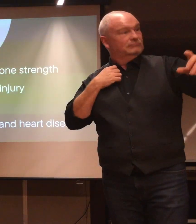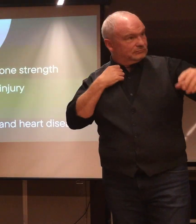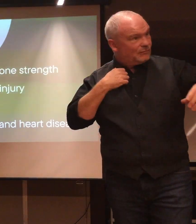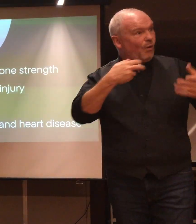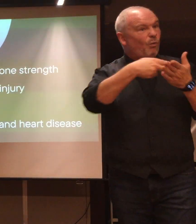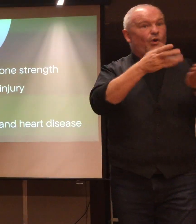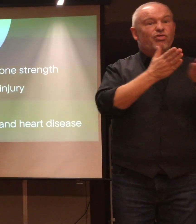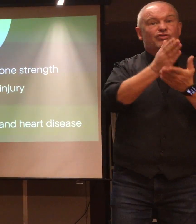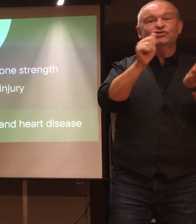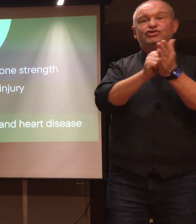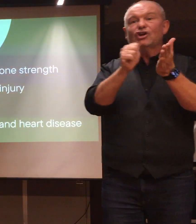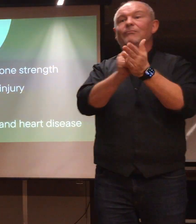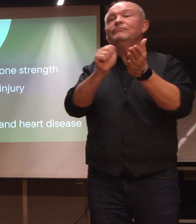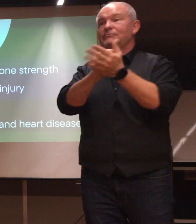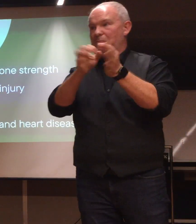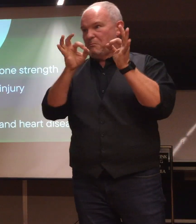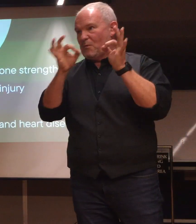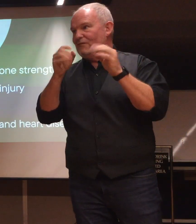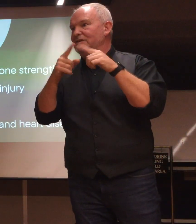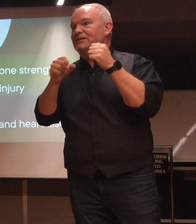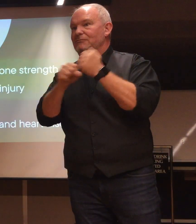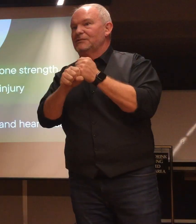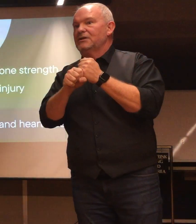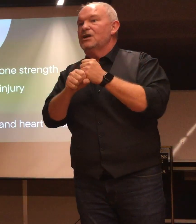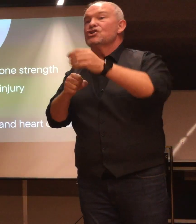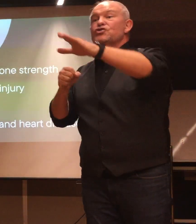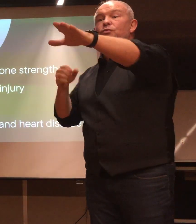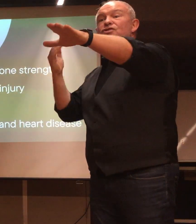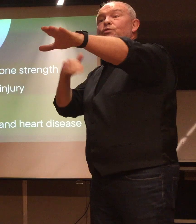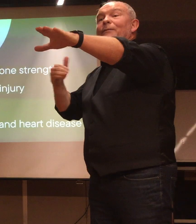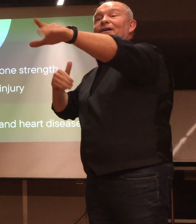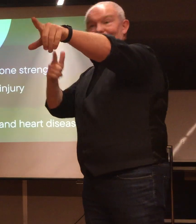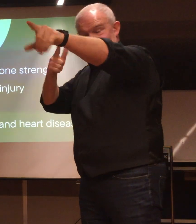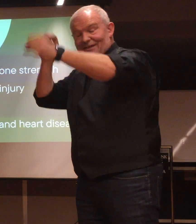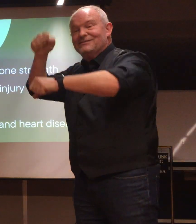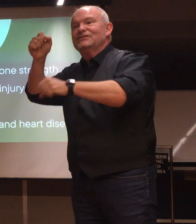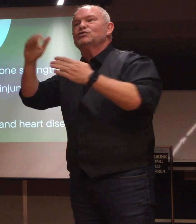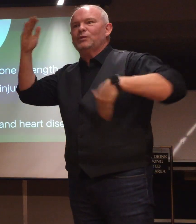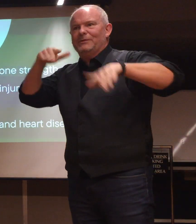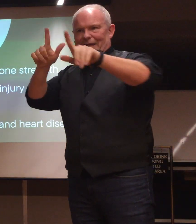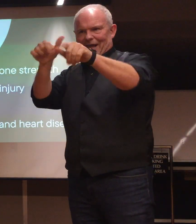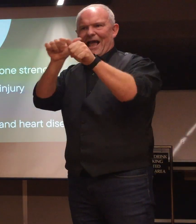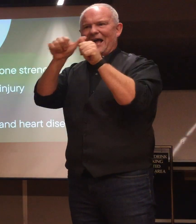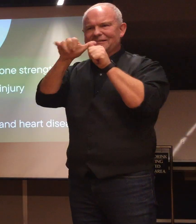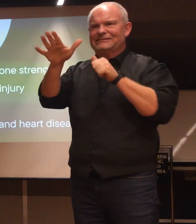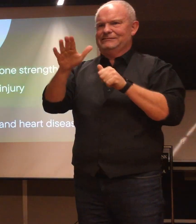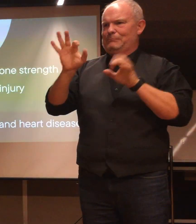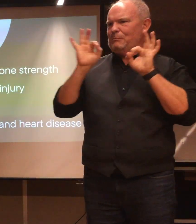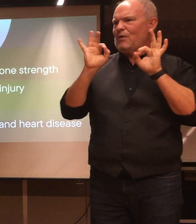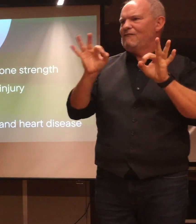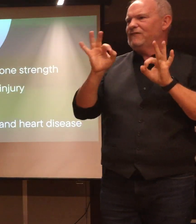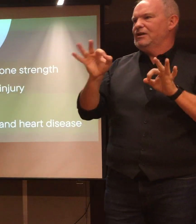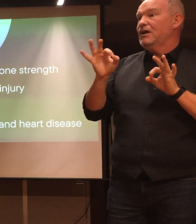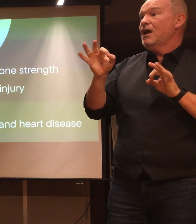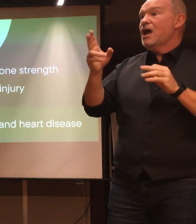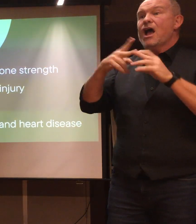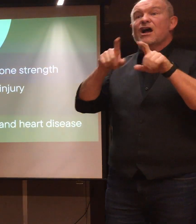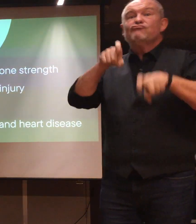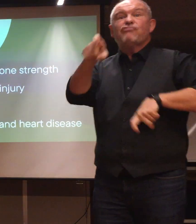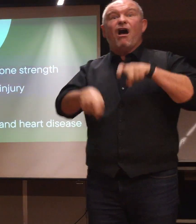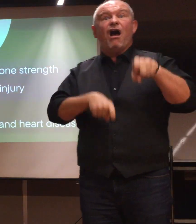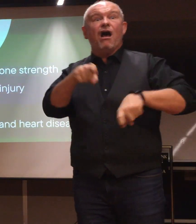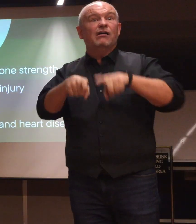through the shops, perfect. Perfect example. Does anyone do swimming? Yes. Swimming? Swimming, Yes. beautiful. Anyone do